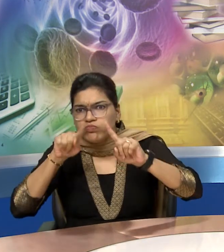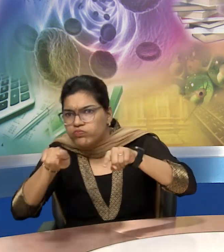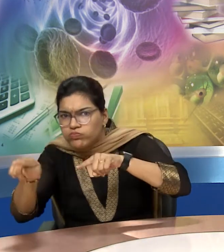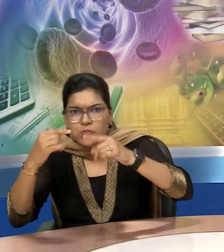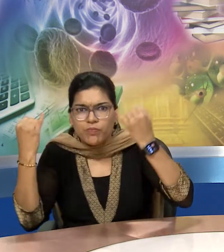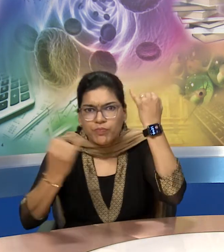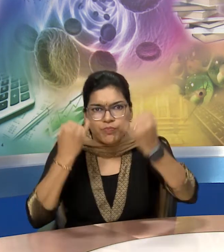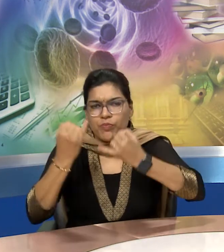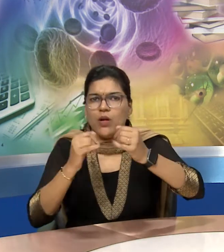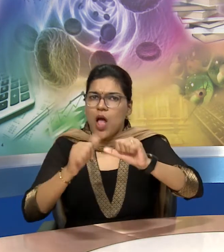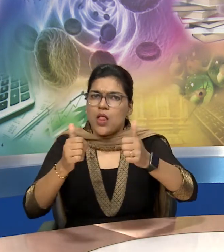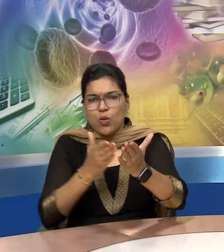new advanced